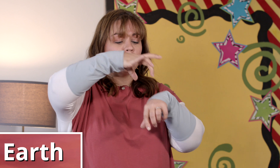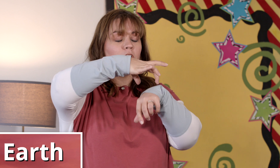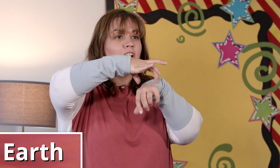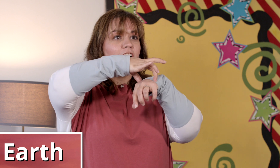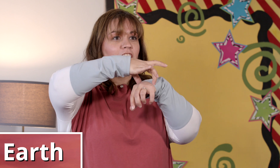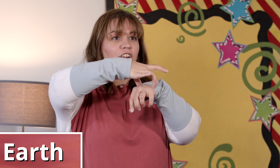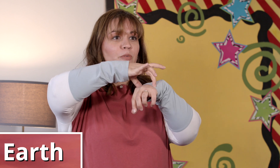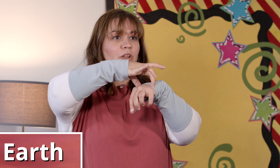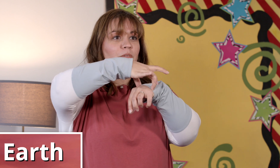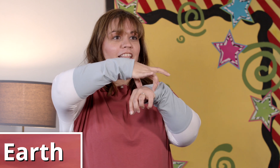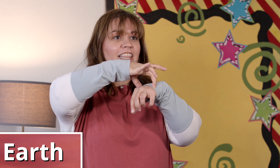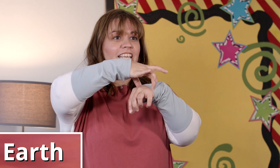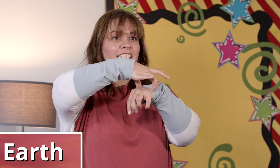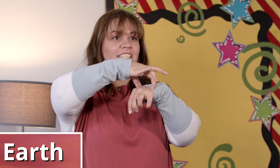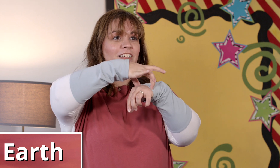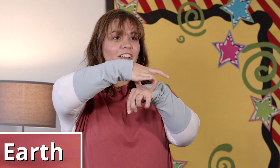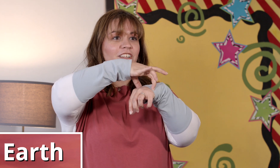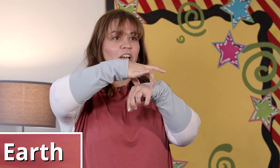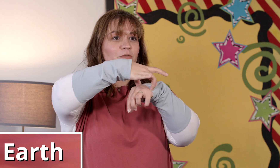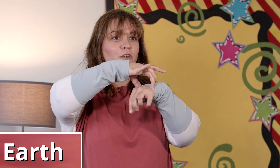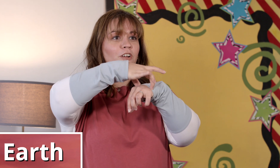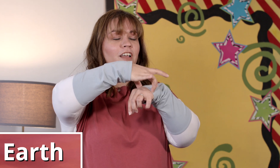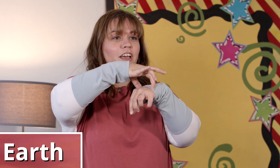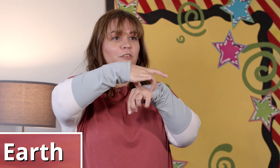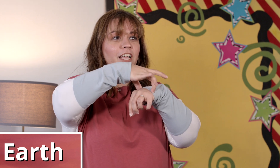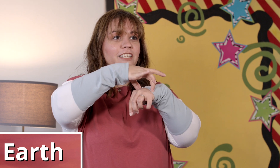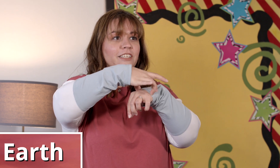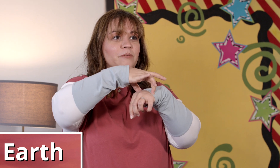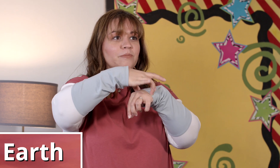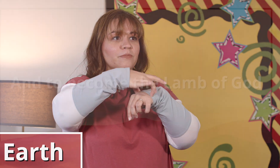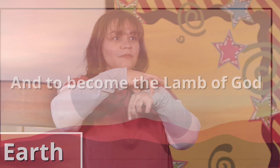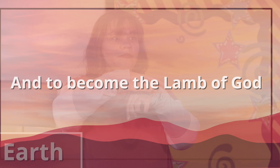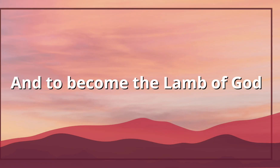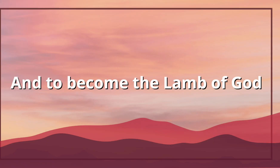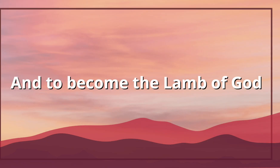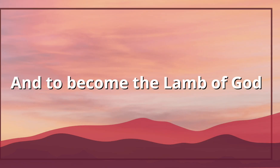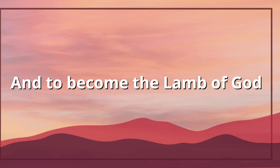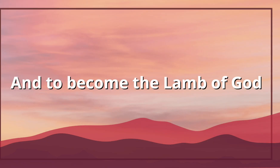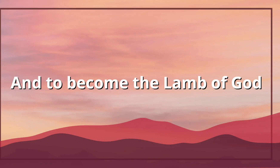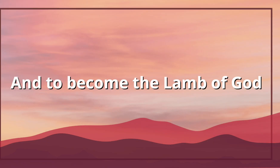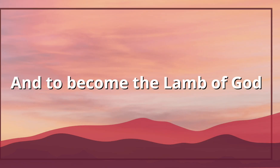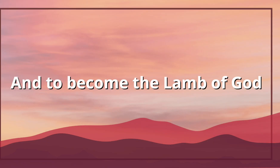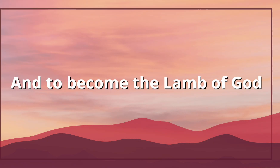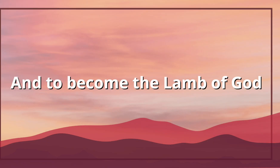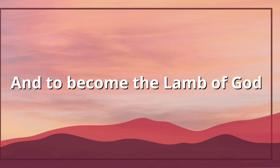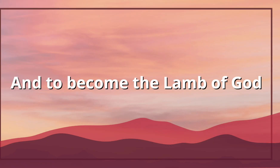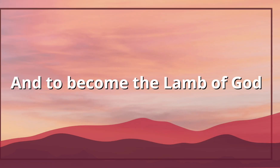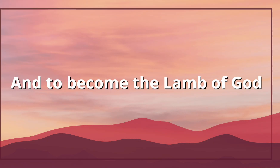circle, and you're gonna put them like this on top of your other hand. The last line in that first verse is, "And